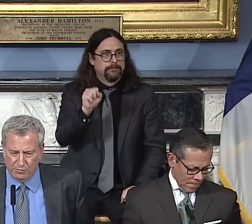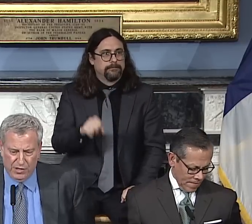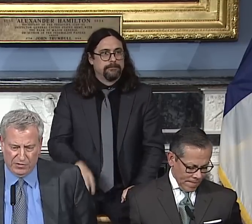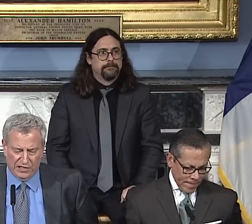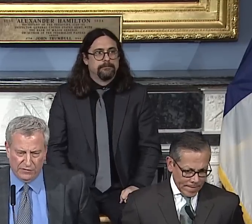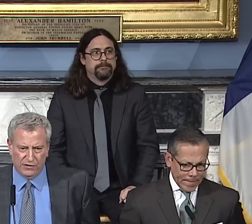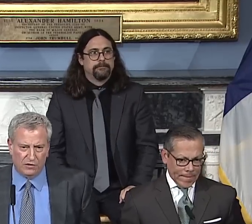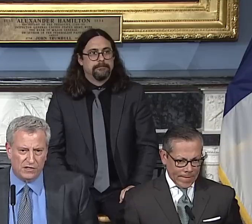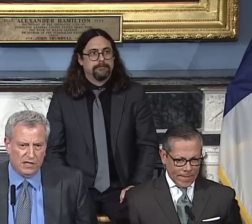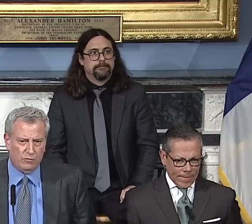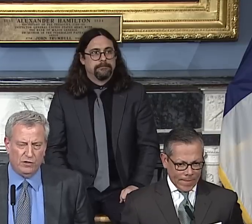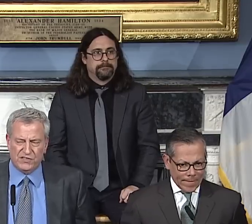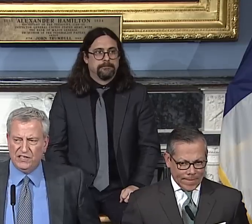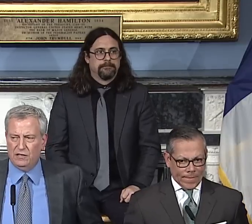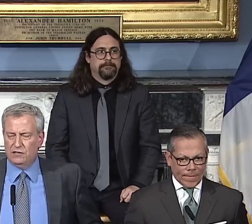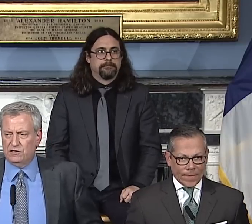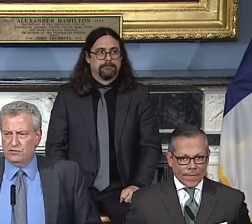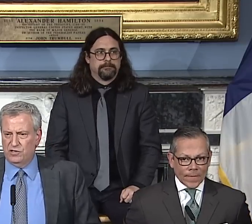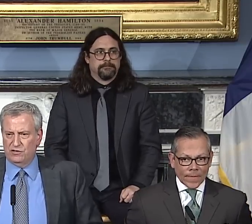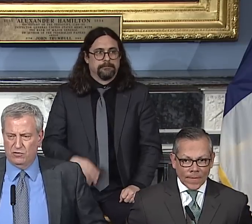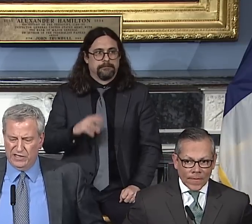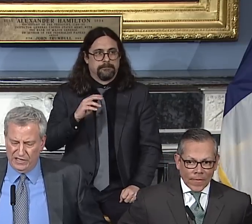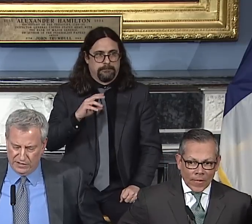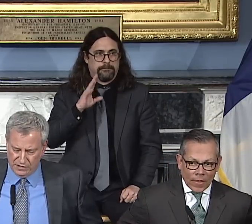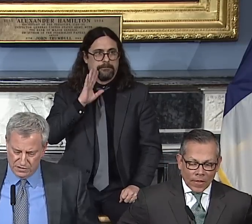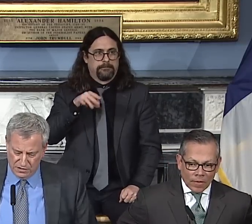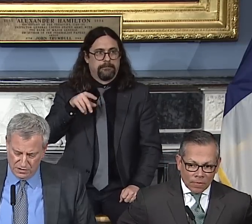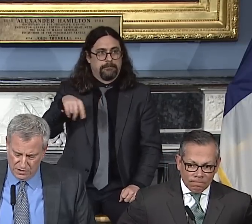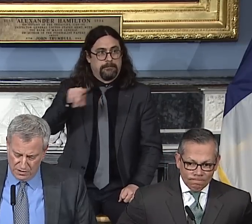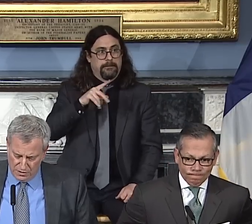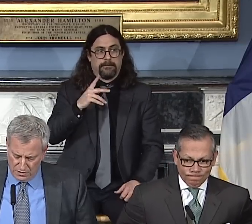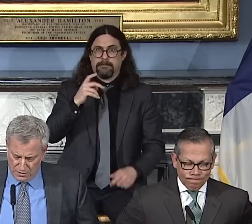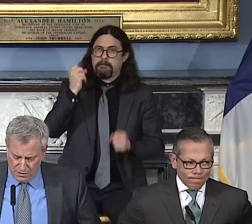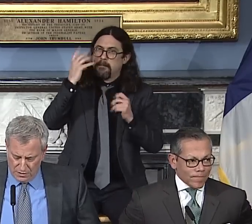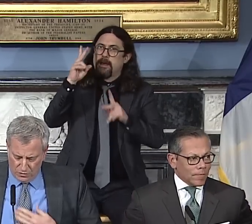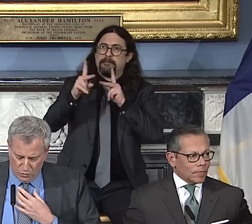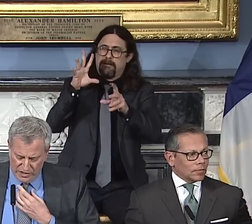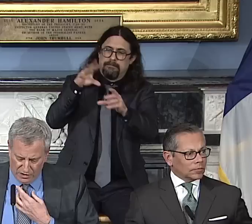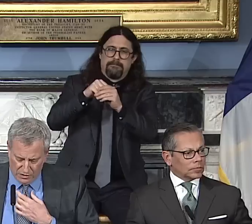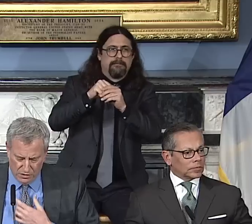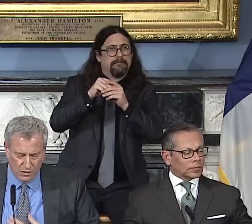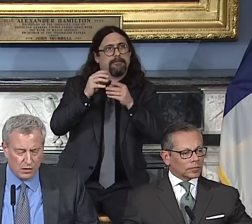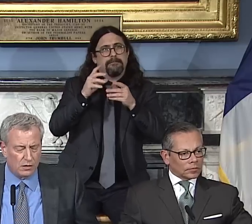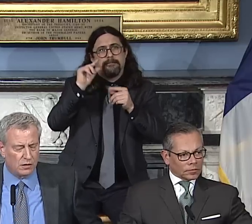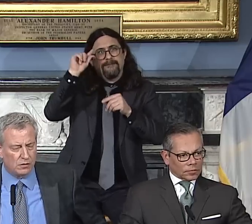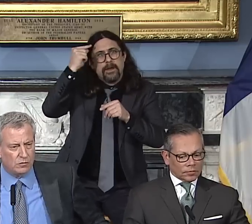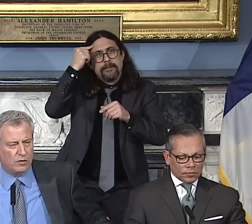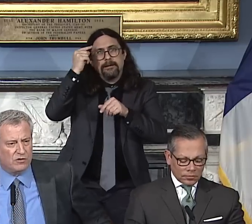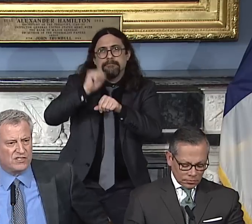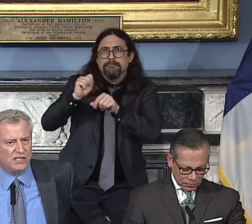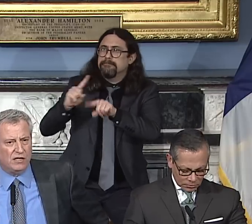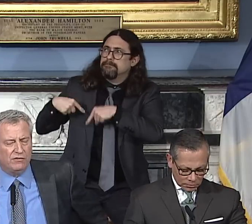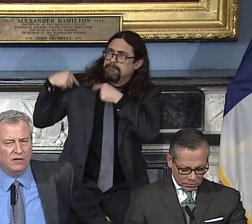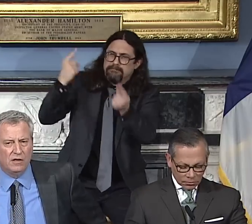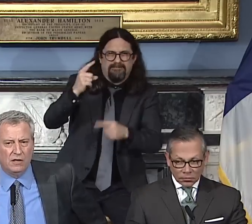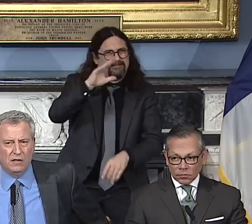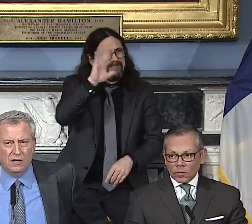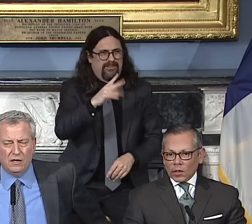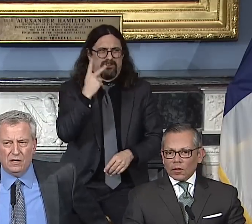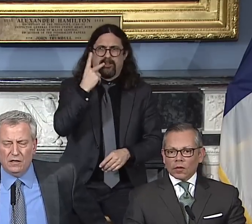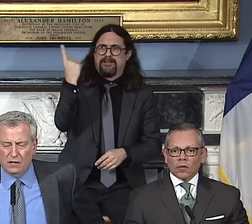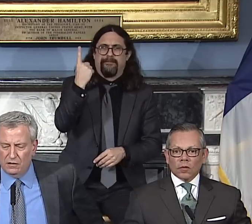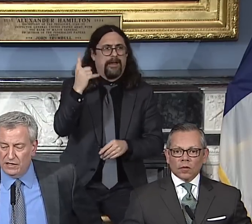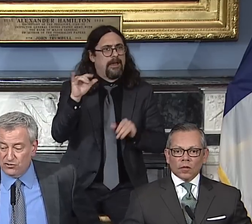have been in public life a long time, we've seen a situation quite like this, where we receive